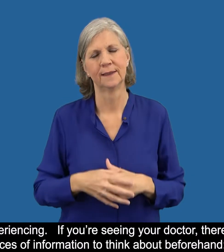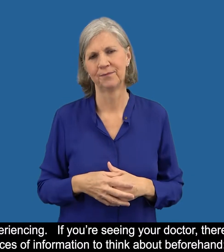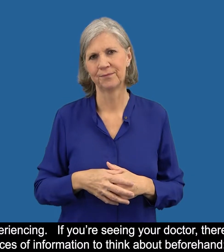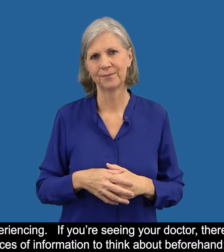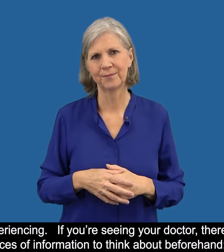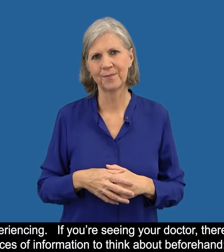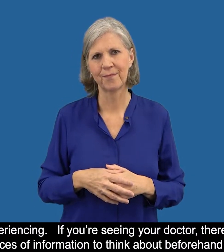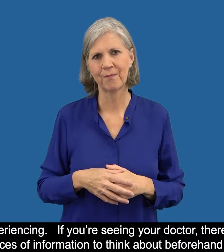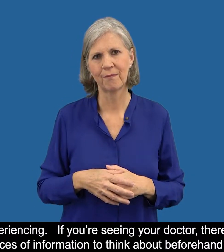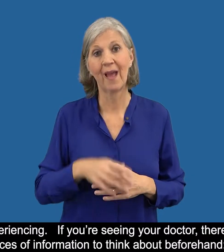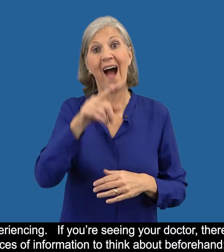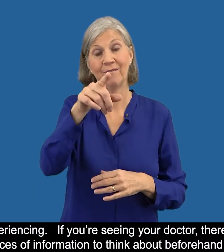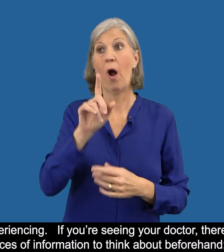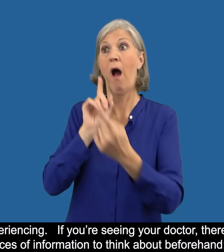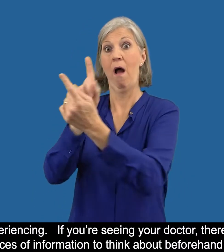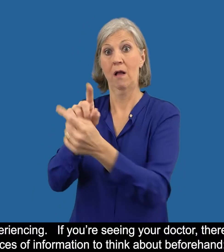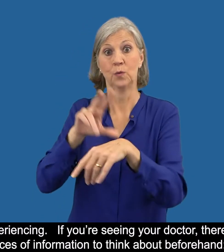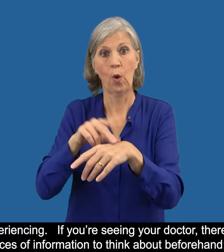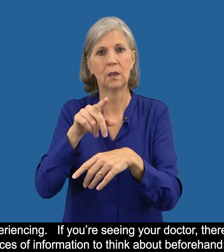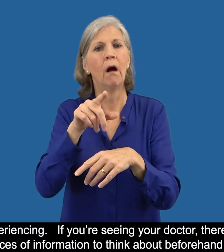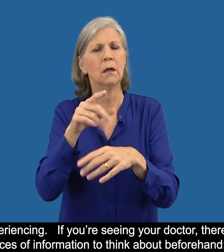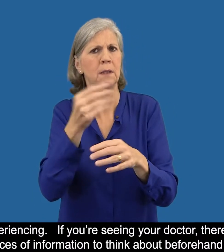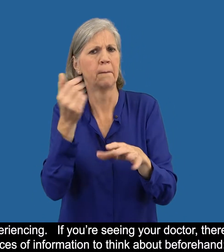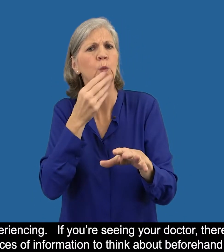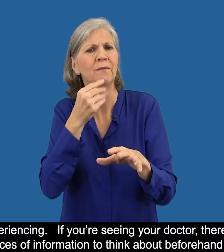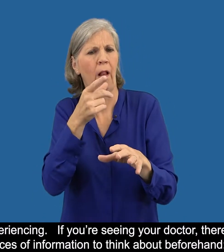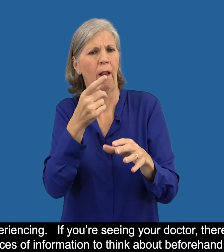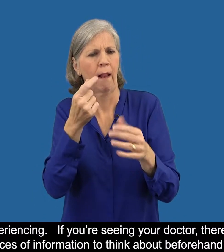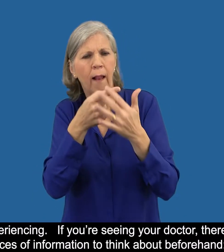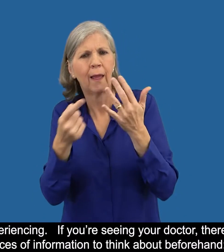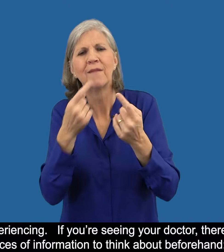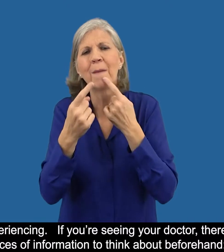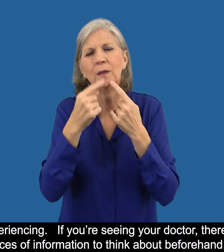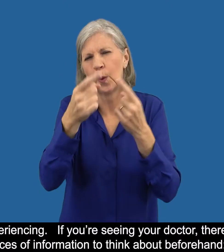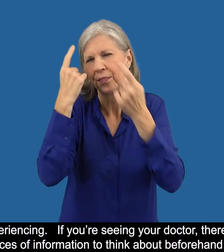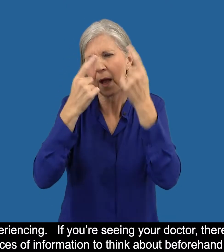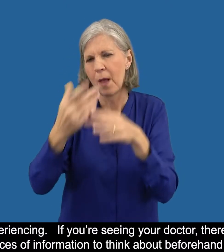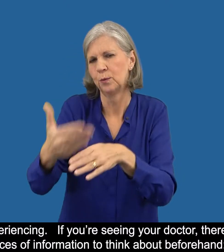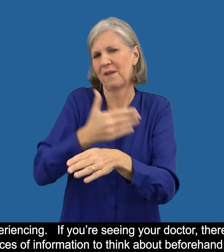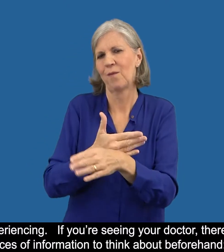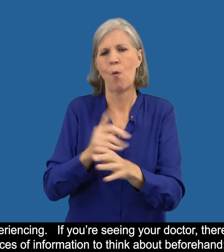If you're seeing your doctor, there are some useful pieces of information to think about beforehand.